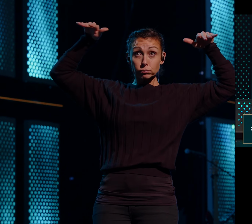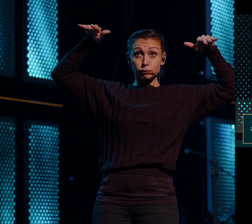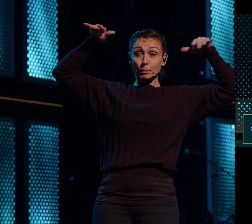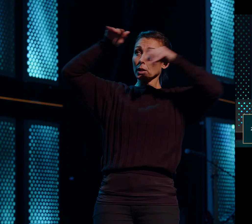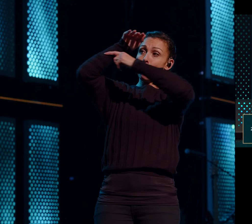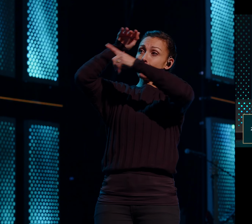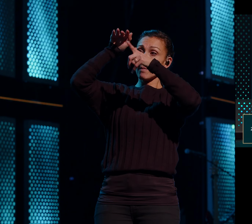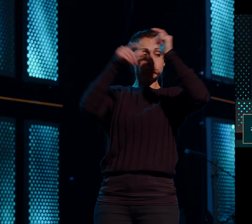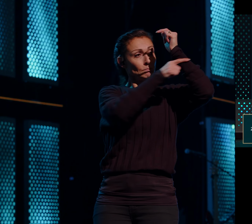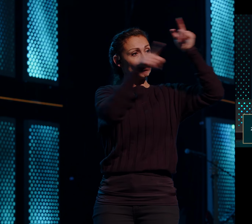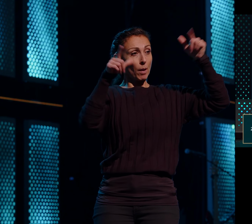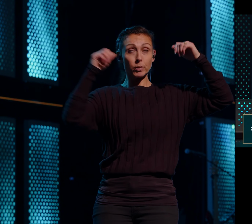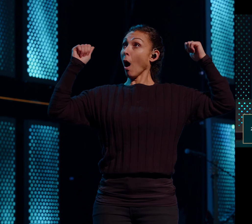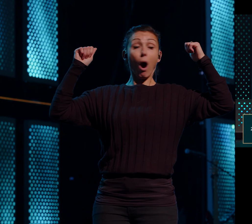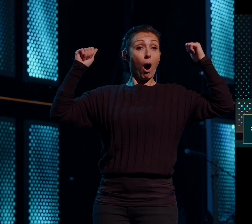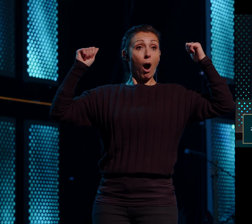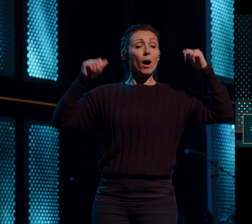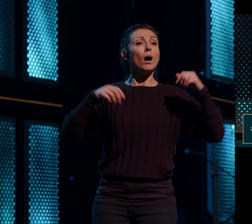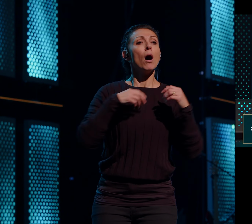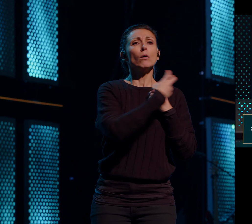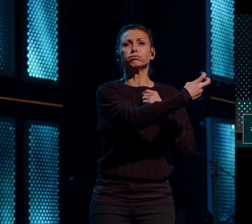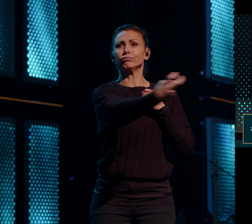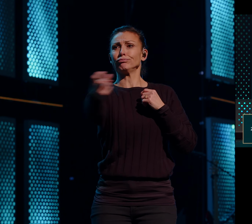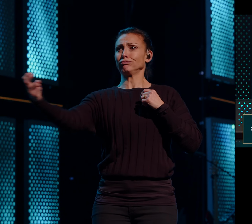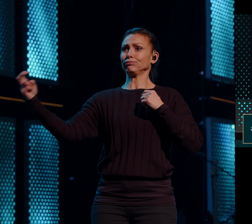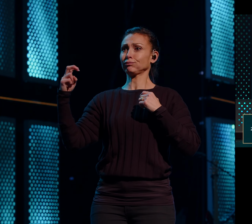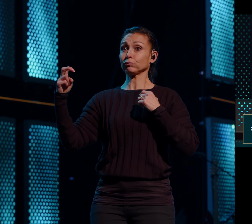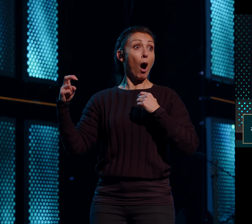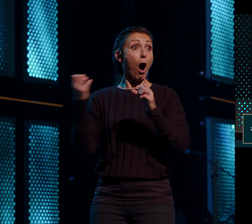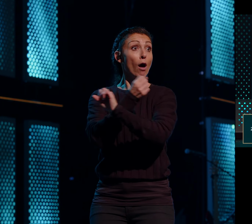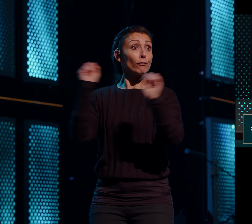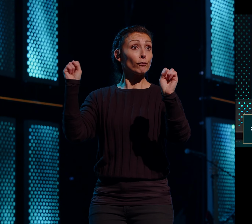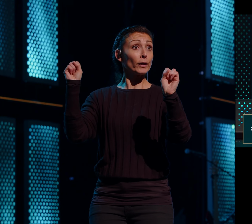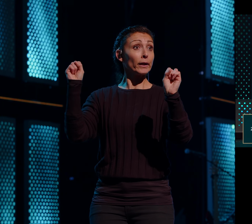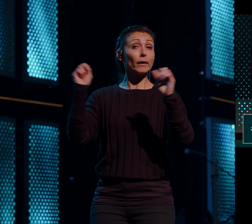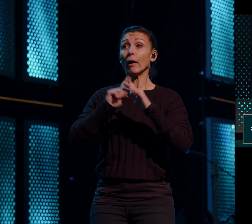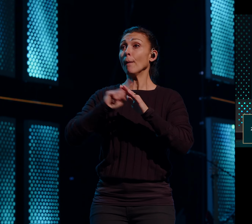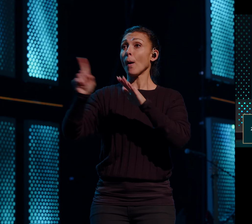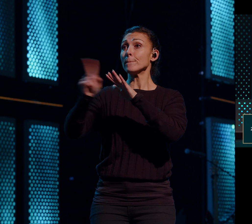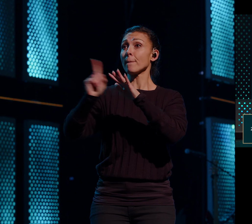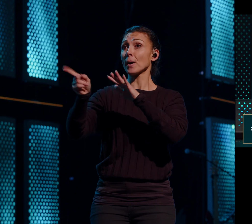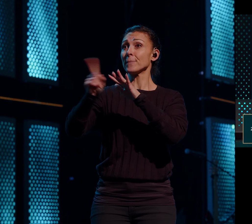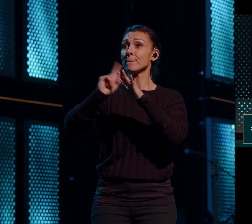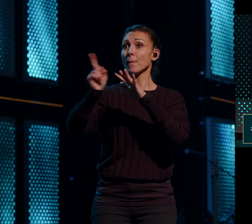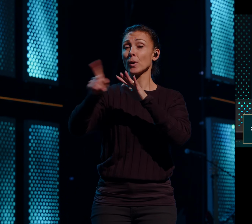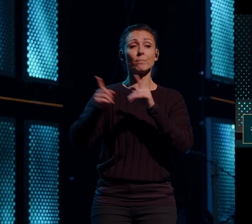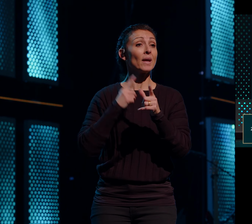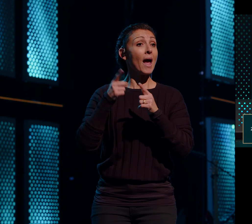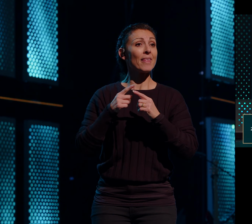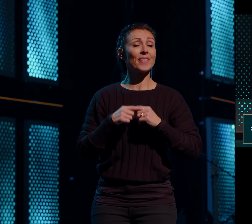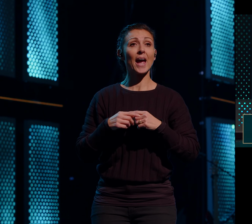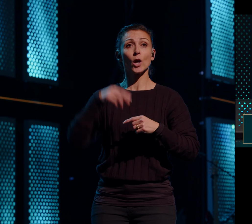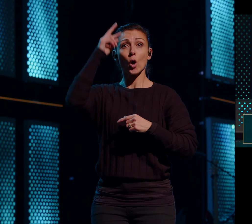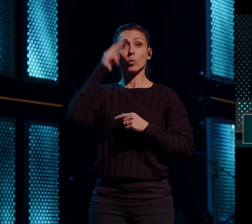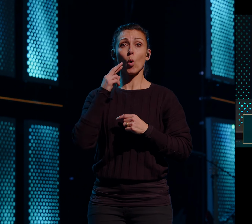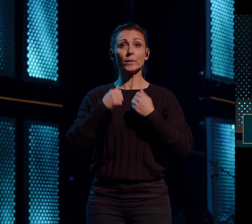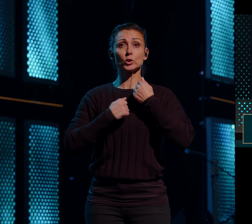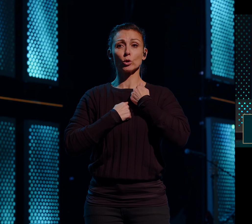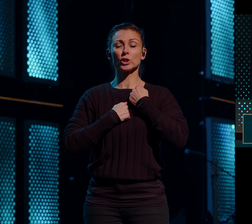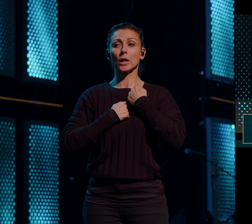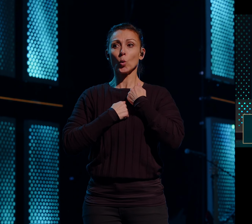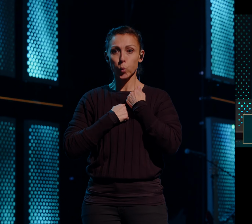here. "When the jailer woke and saw the prison doors were open, he drew his sword, was about to kill himself, supposing that the prisoners had